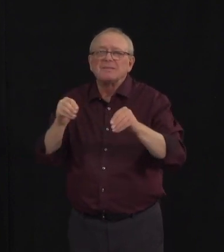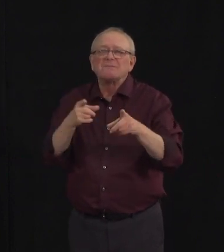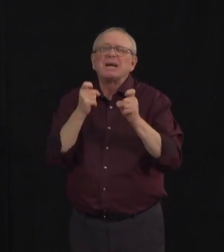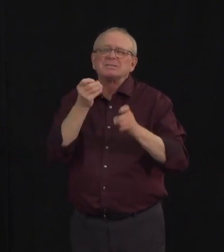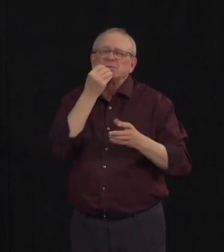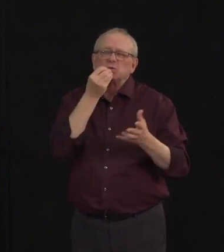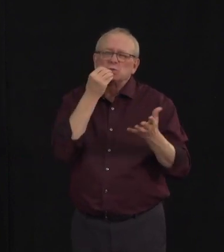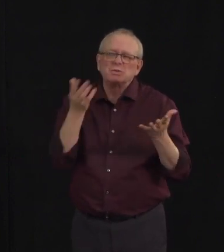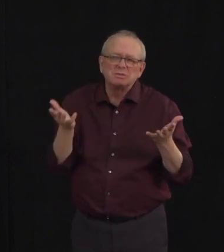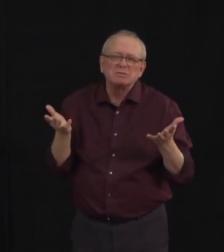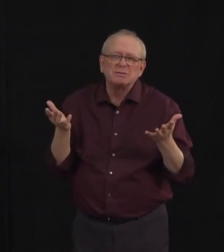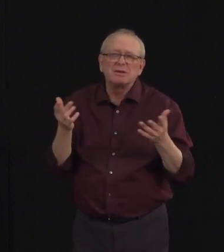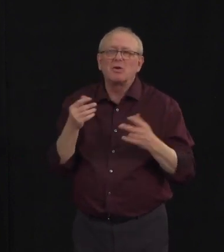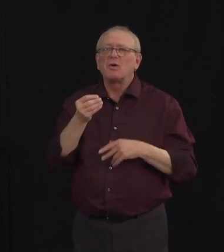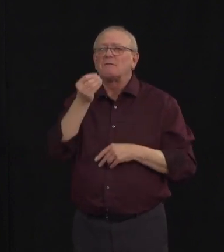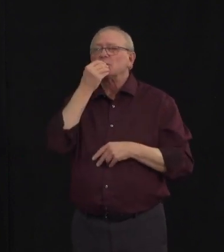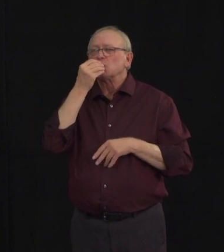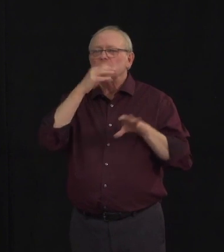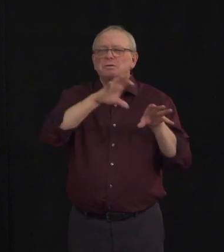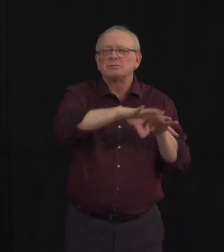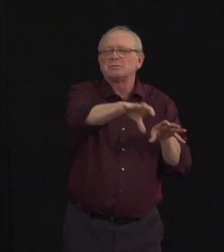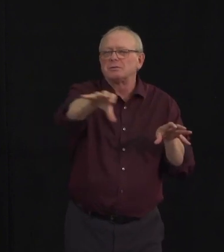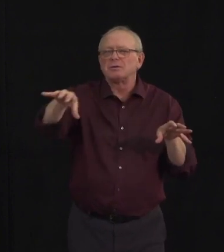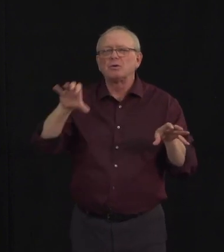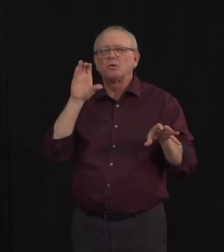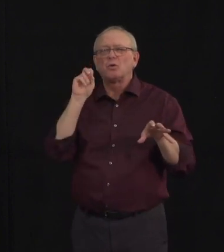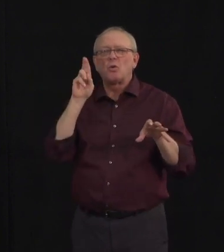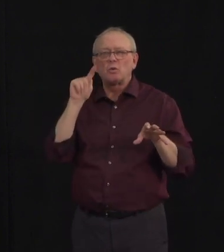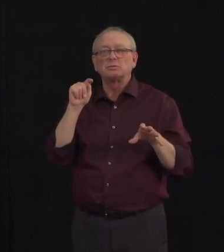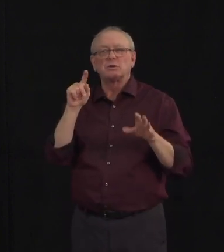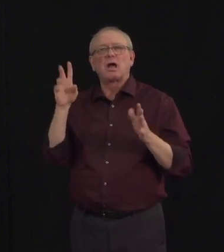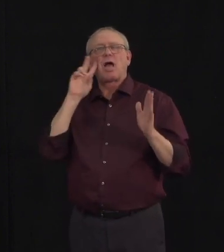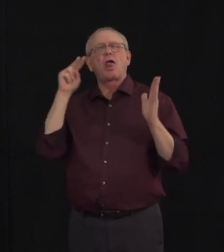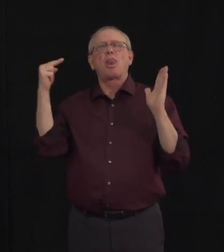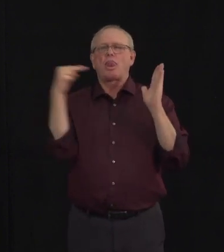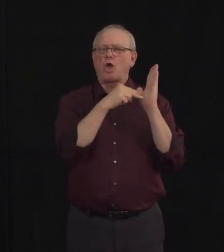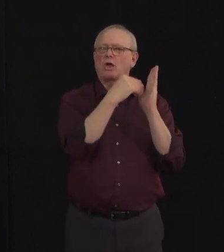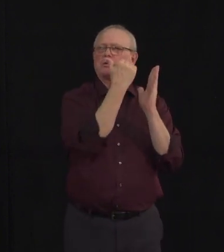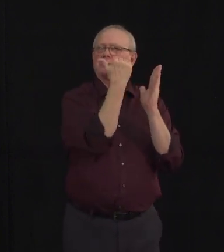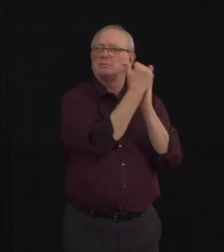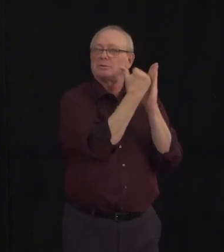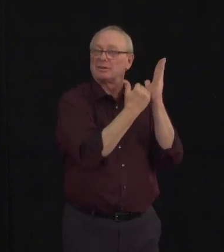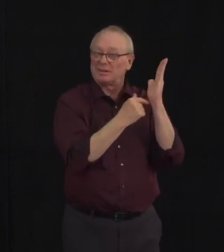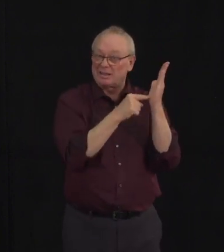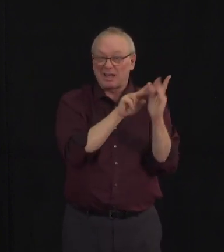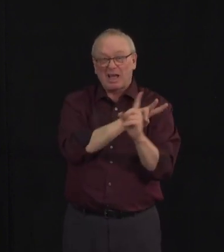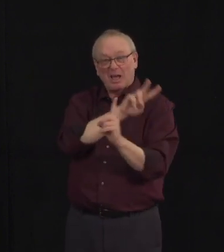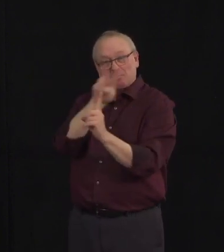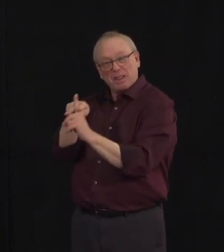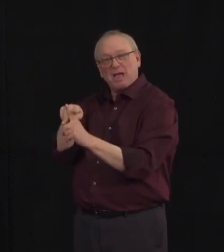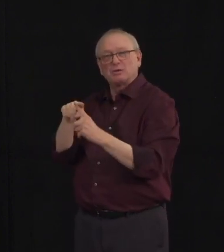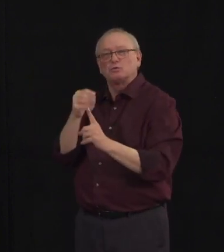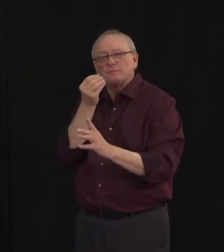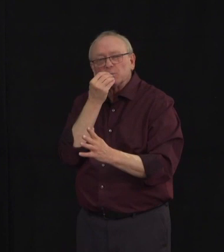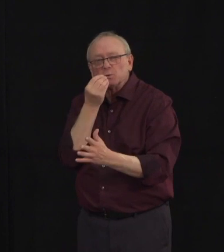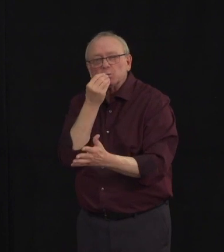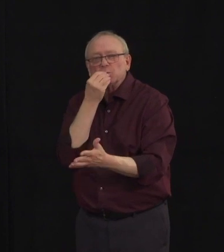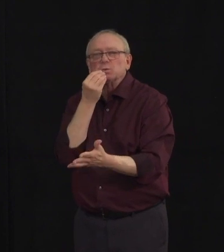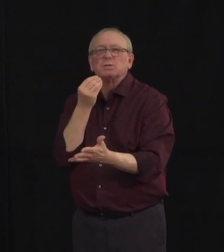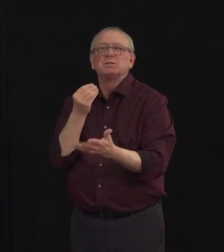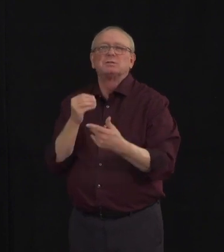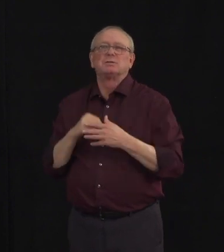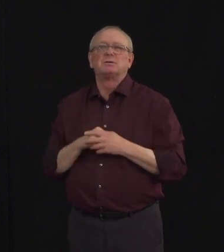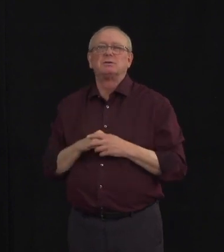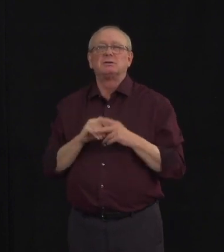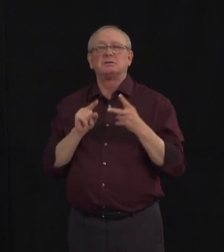they'll be looking at the parts of that particular guidance document that's relevant to food settings. There obviously is retail in